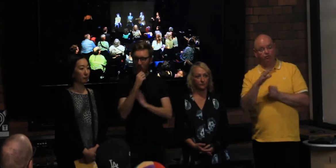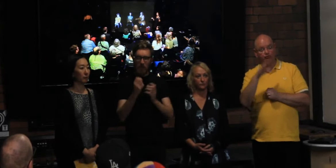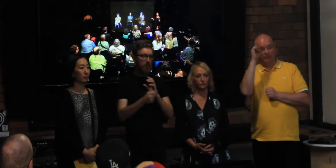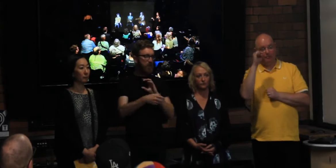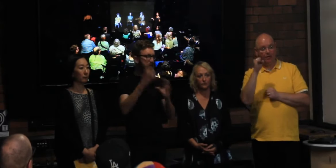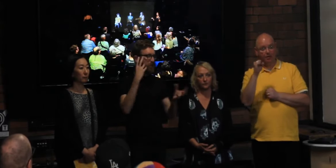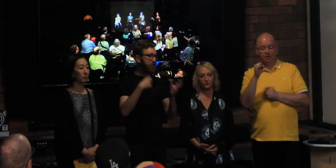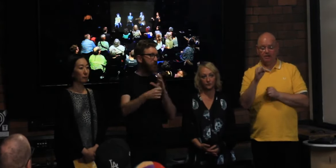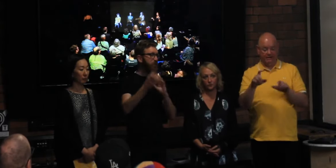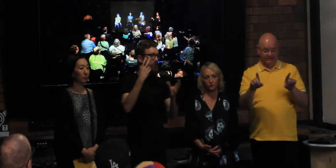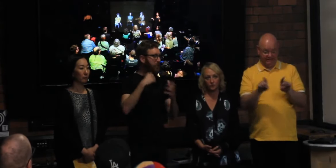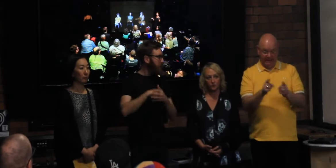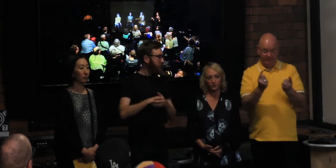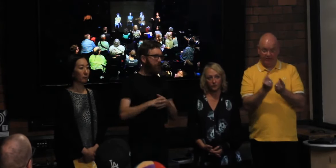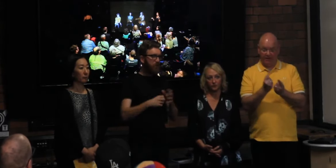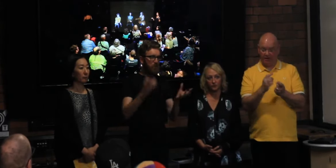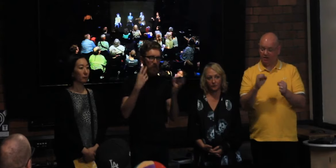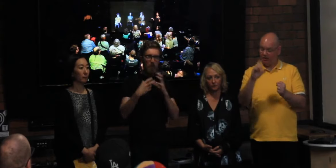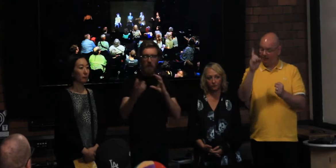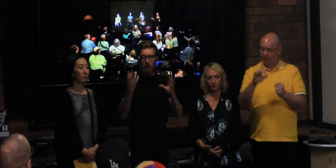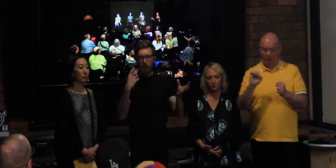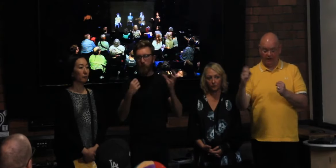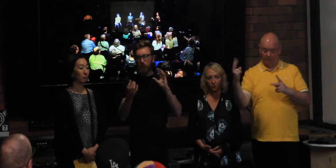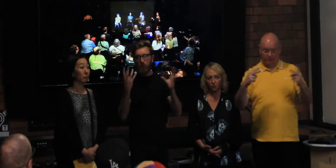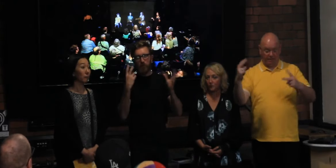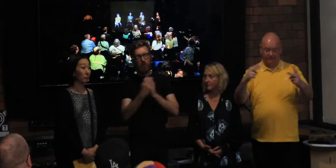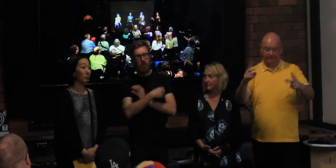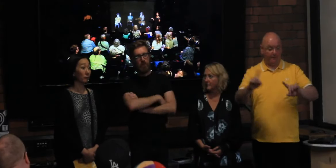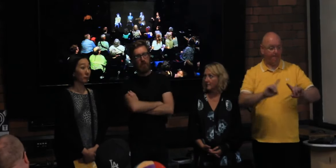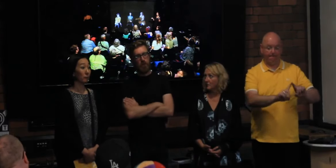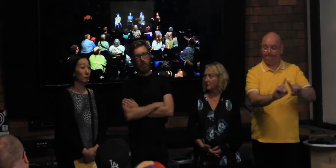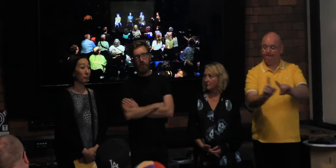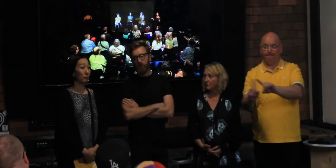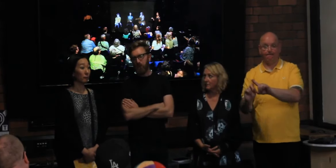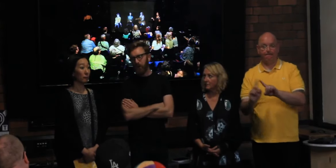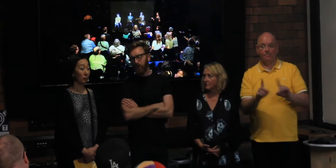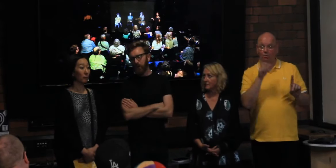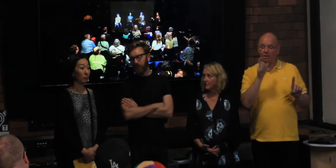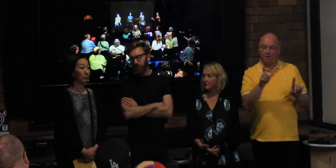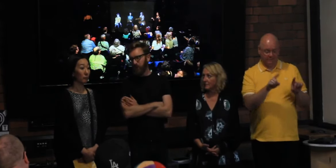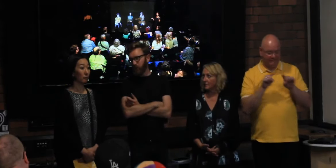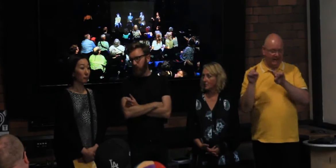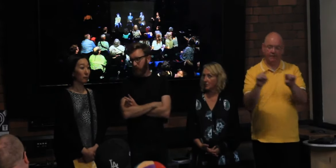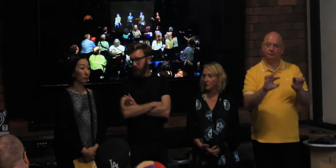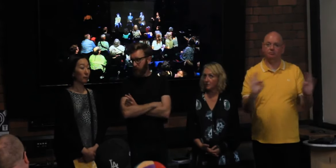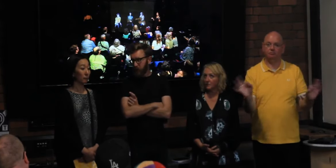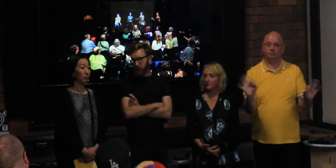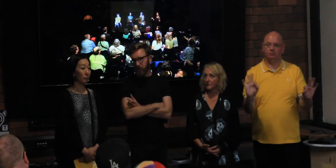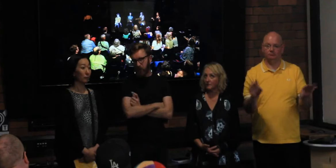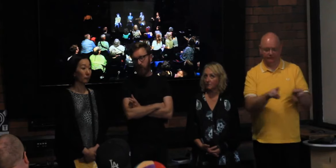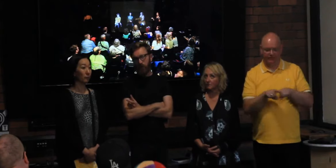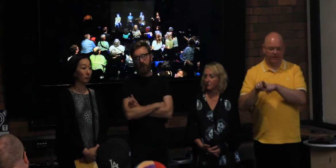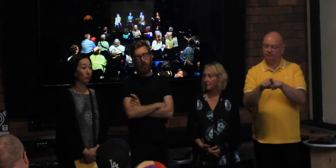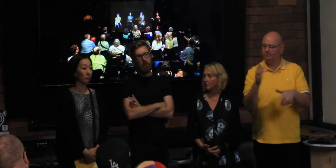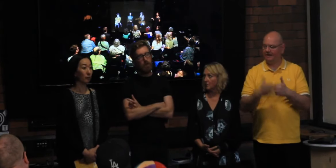that, a completely different set of assumptions and decisions that they're making as a result of all these different sensory inputs. And this is just a really kind of, for me, a